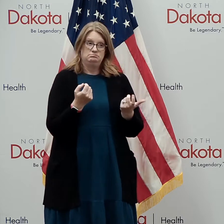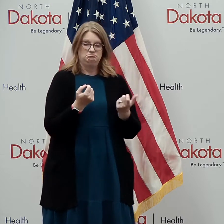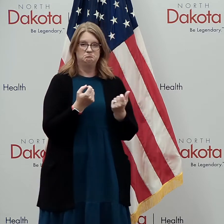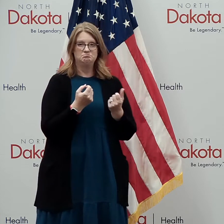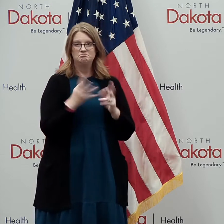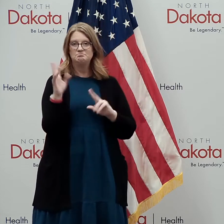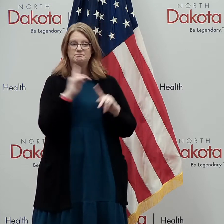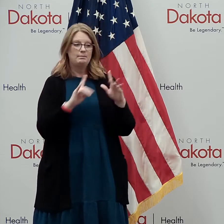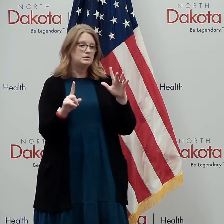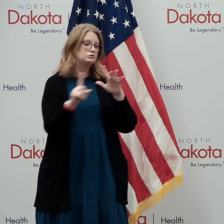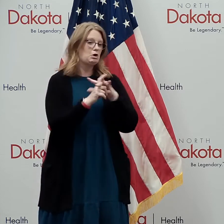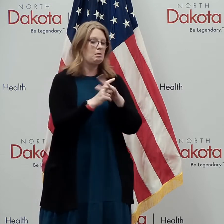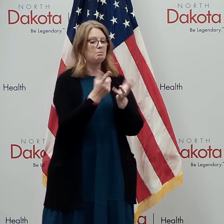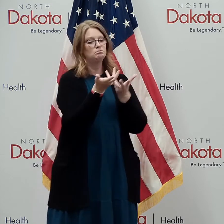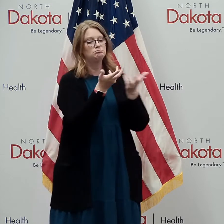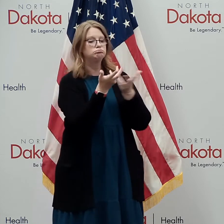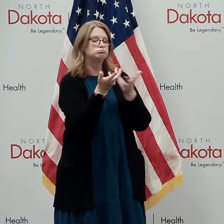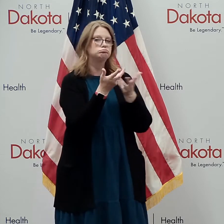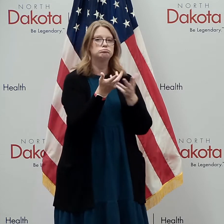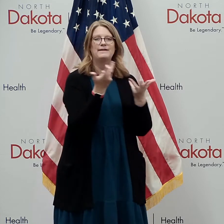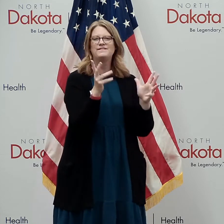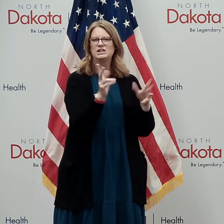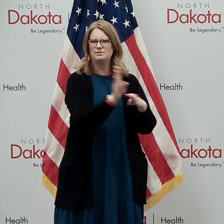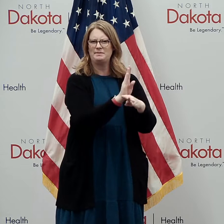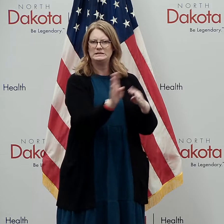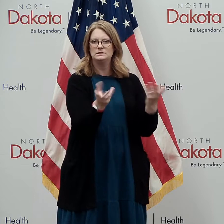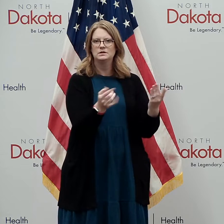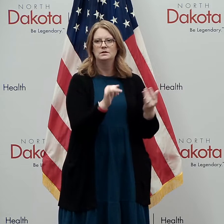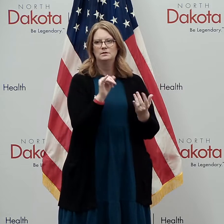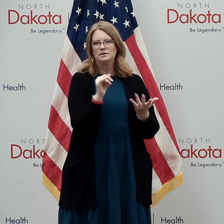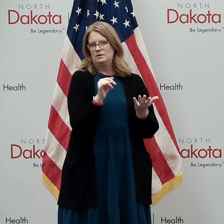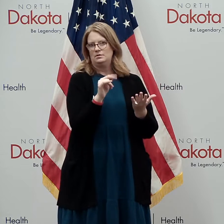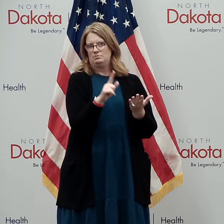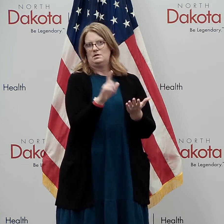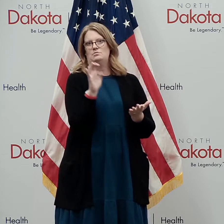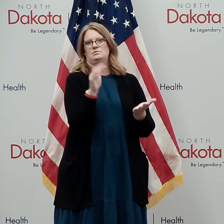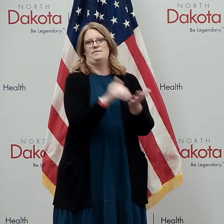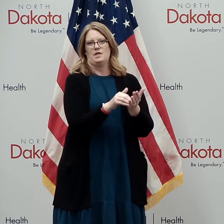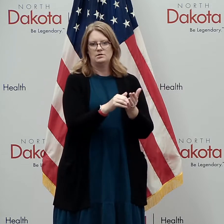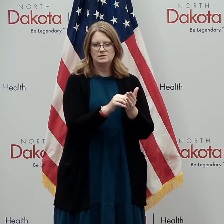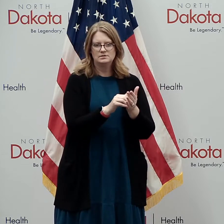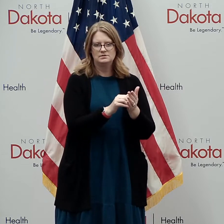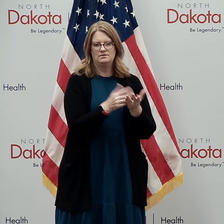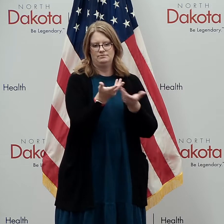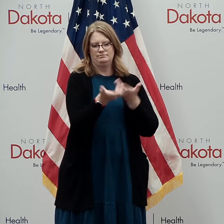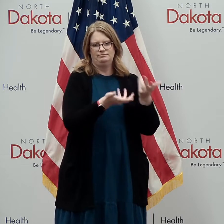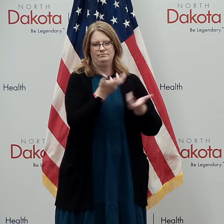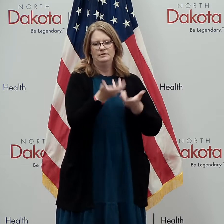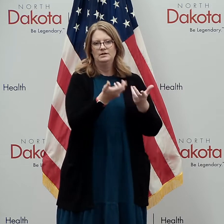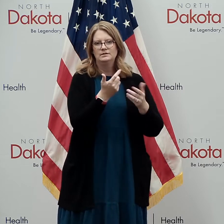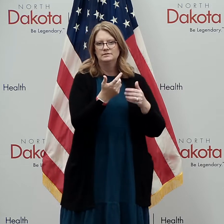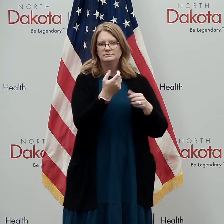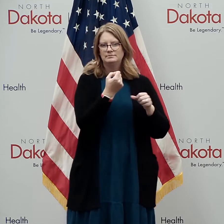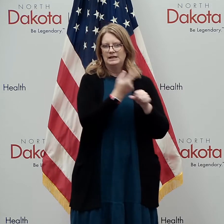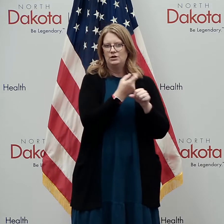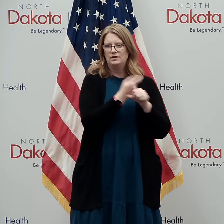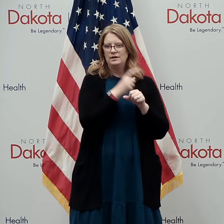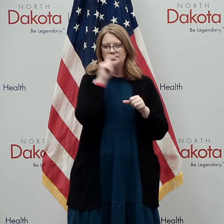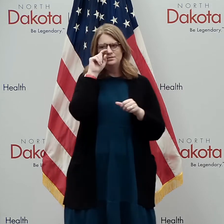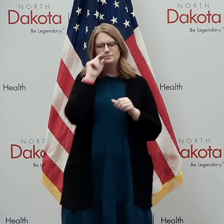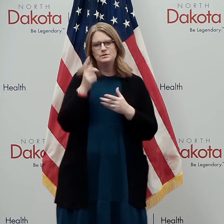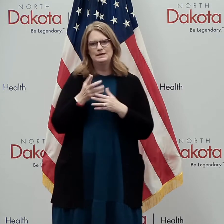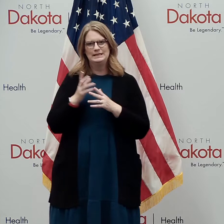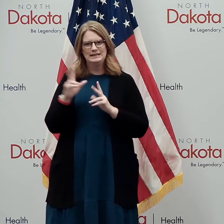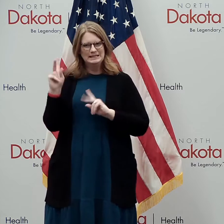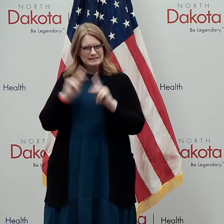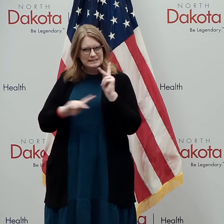transactions related to, and not just a few, hundreds of thousands of transactions a year between citizens and the Department of